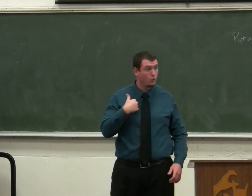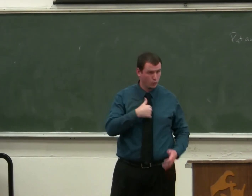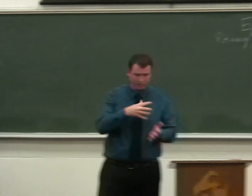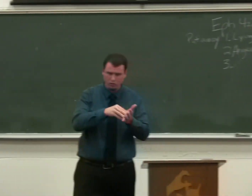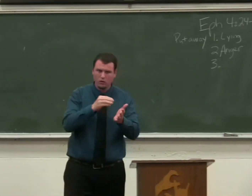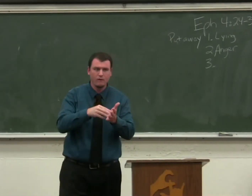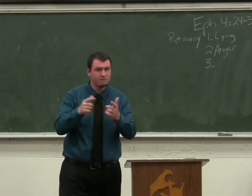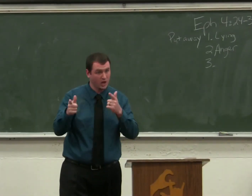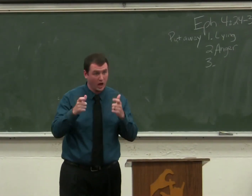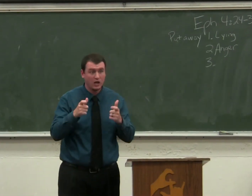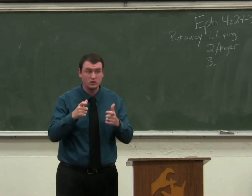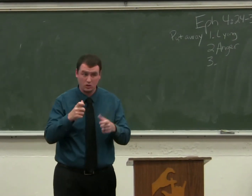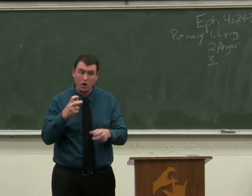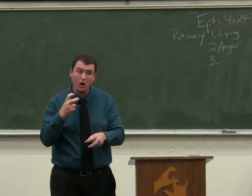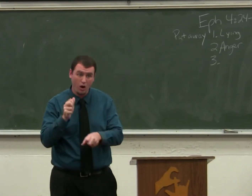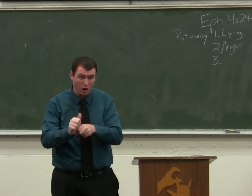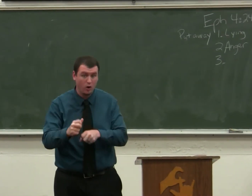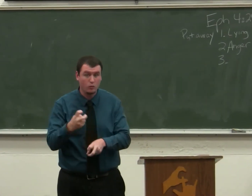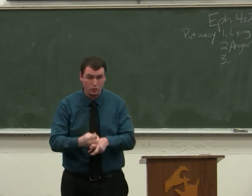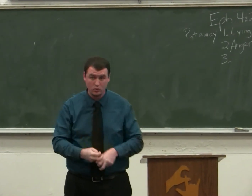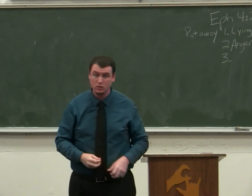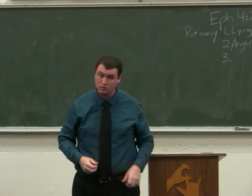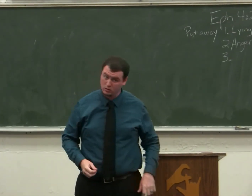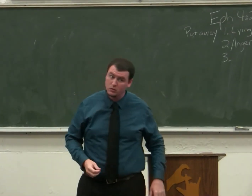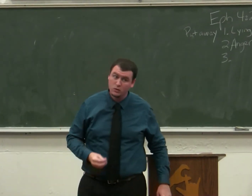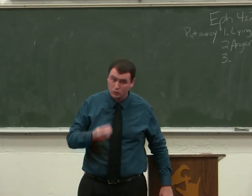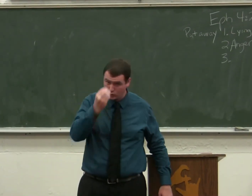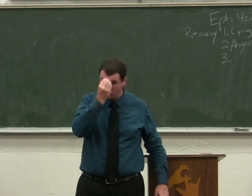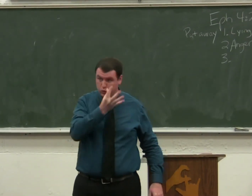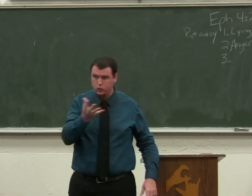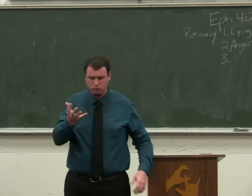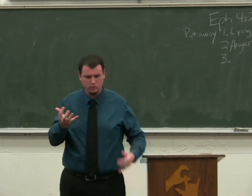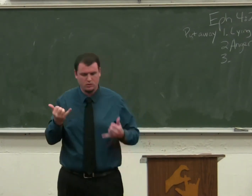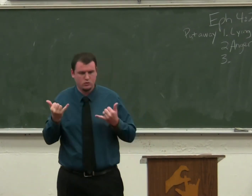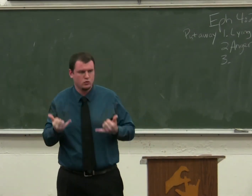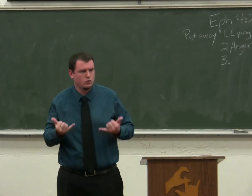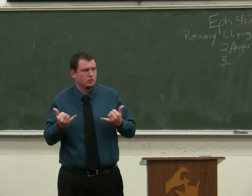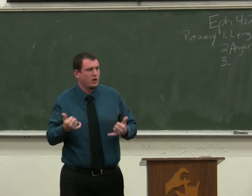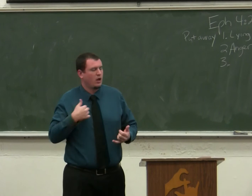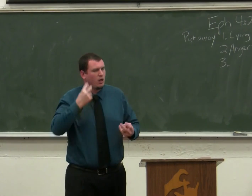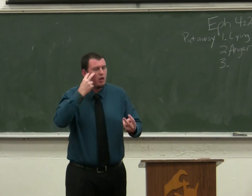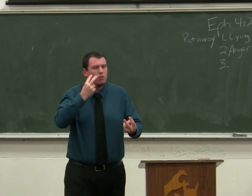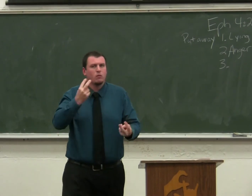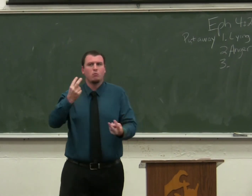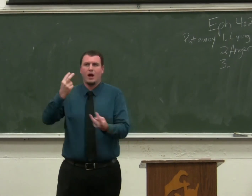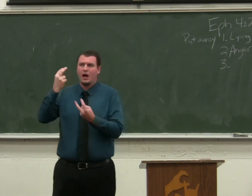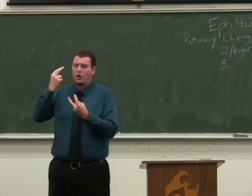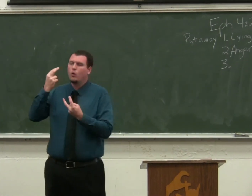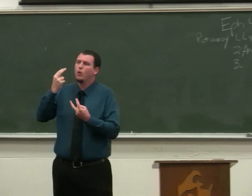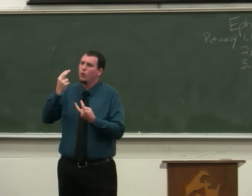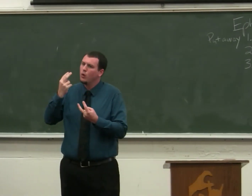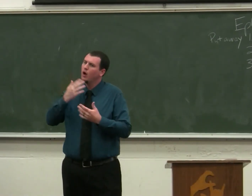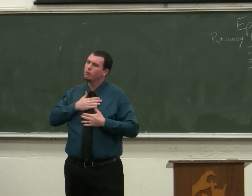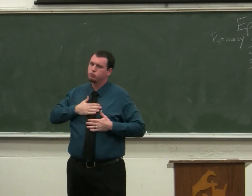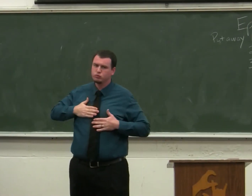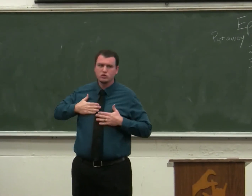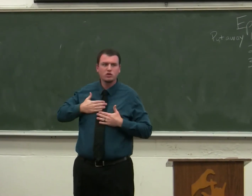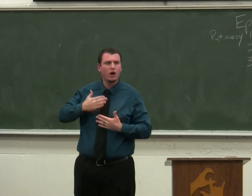He was serious. We learned real quick that we needed to work hard. I look back at that now, and